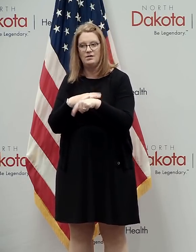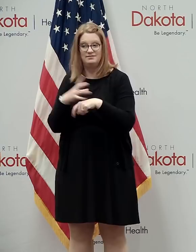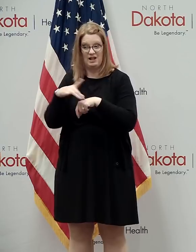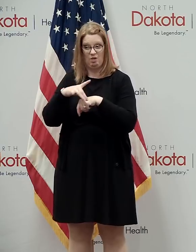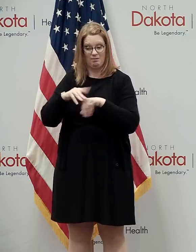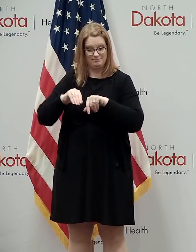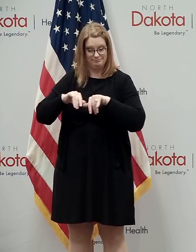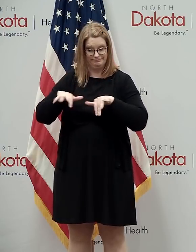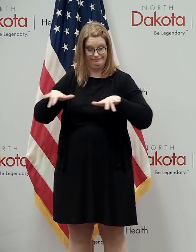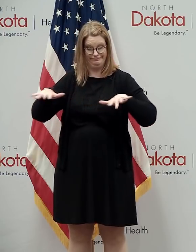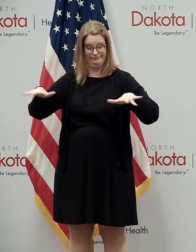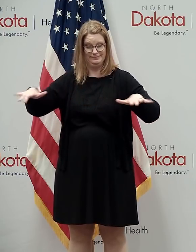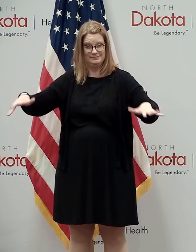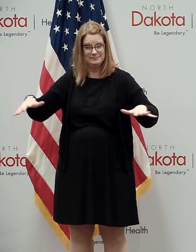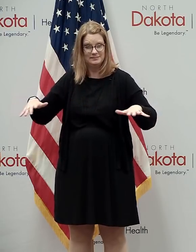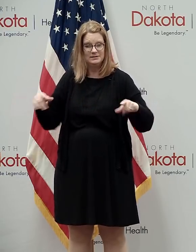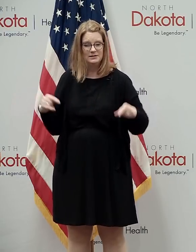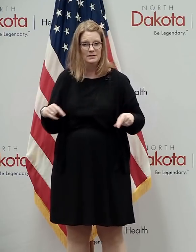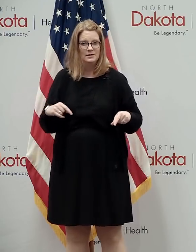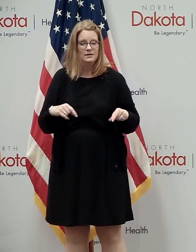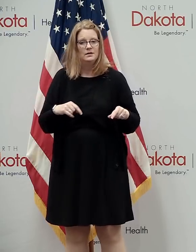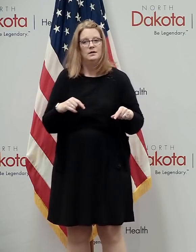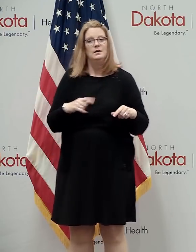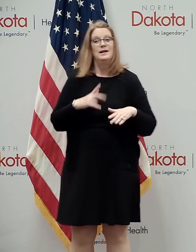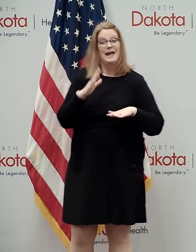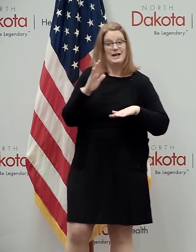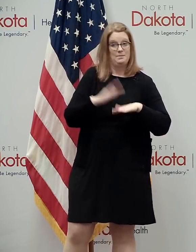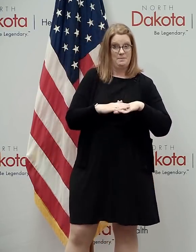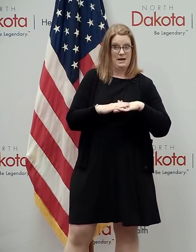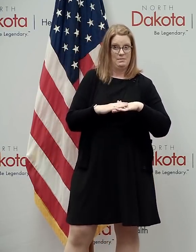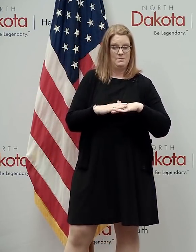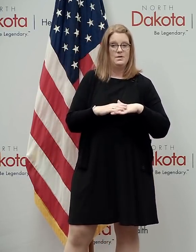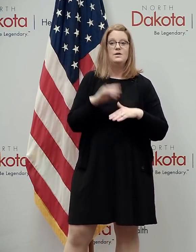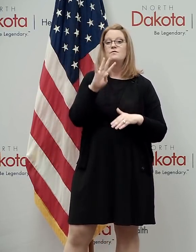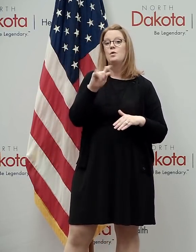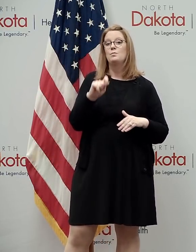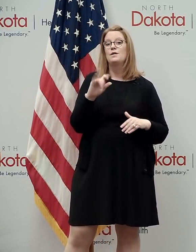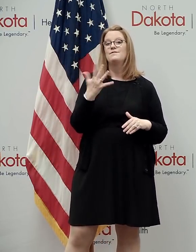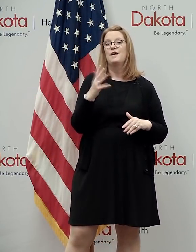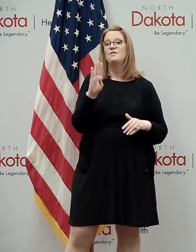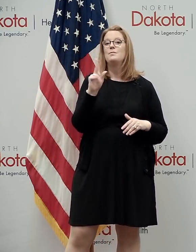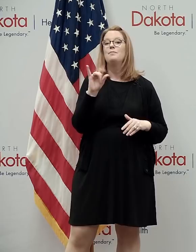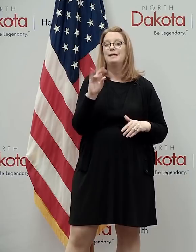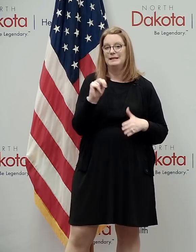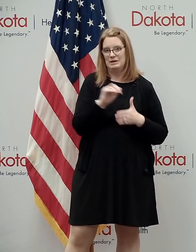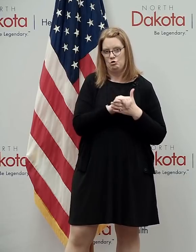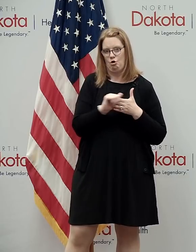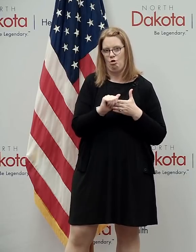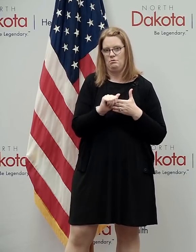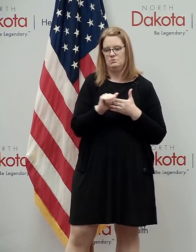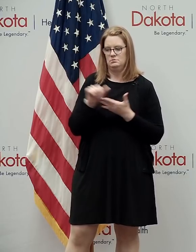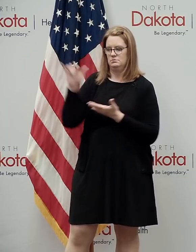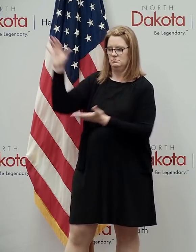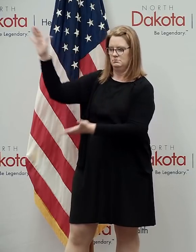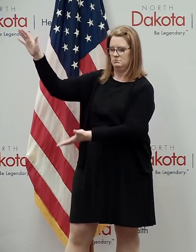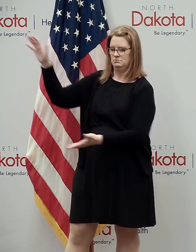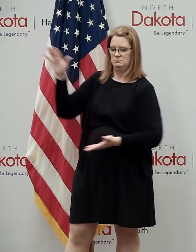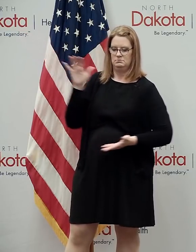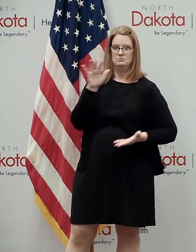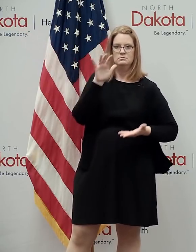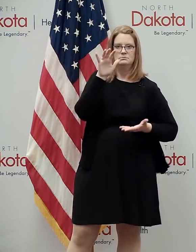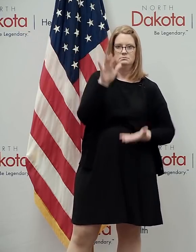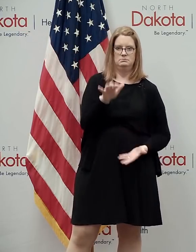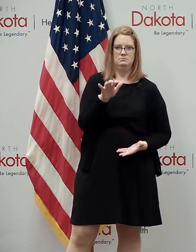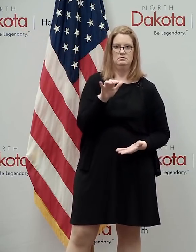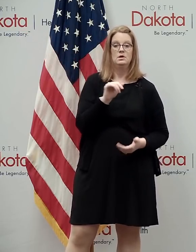But North Dakota, at a minimum, we know there's at least $4.5 billion that have come into the state. We know